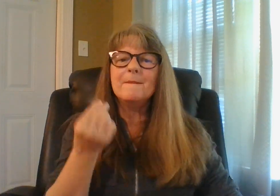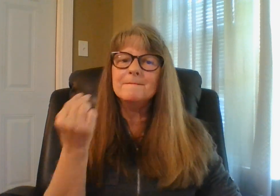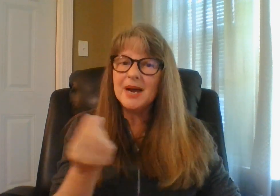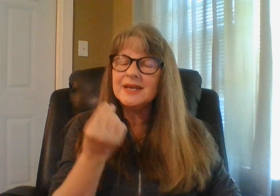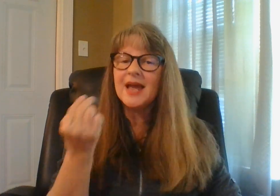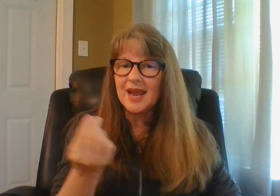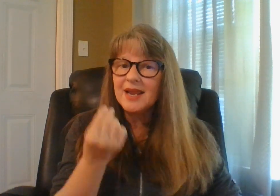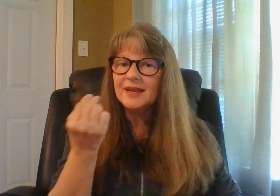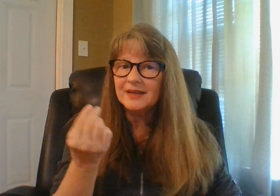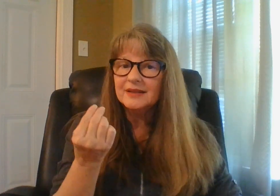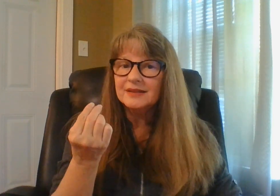Monday